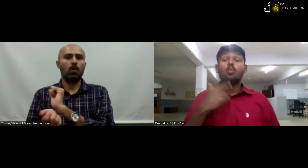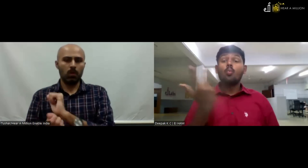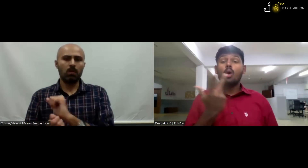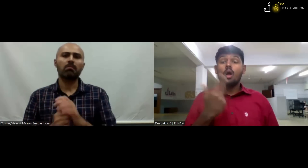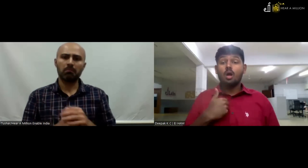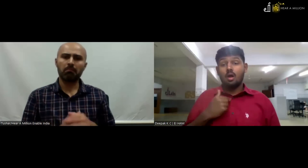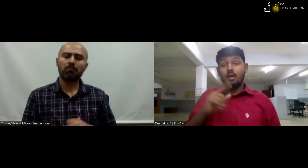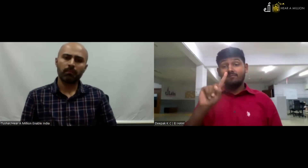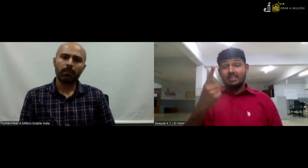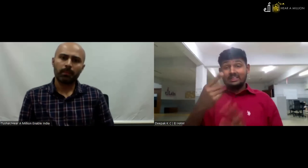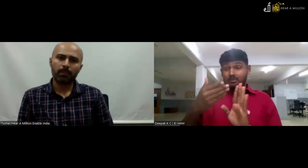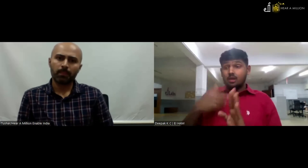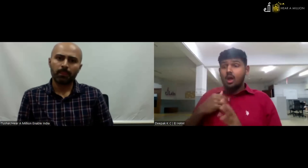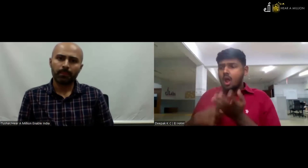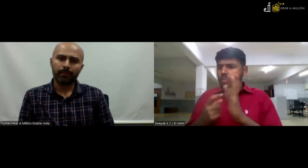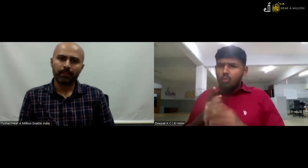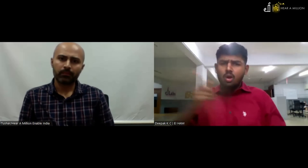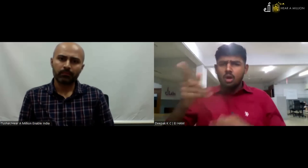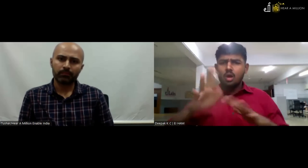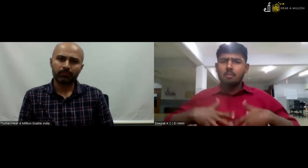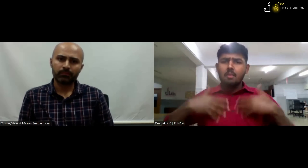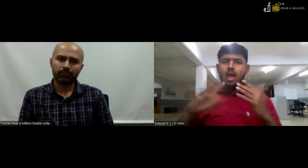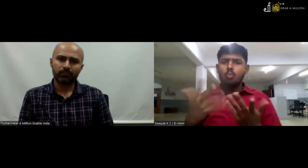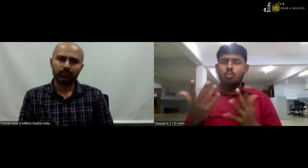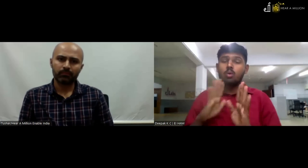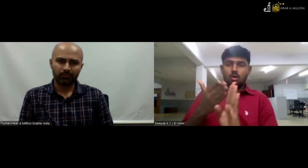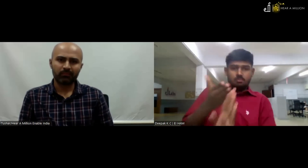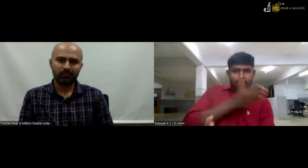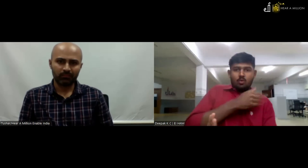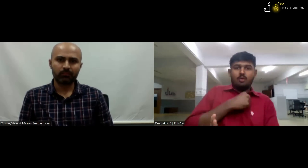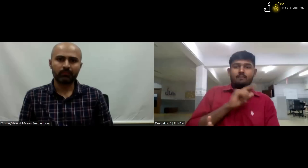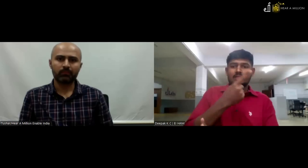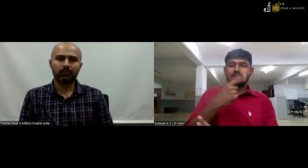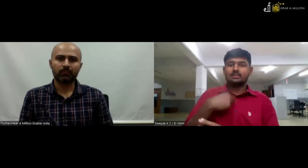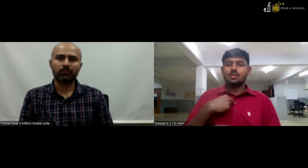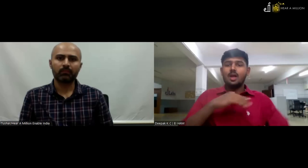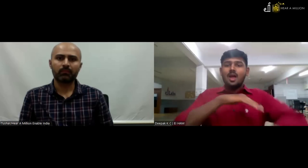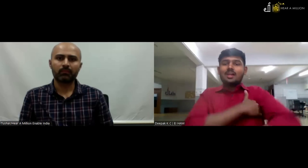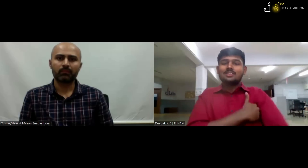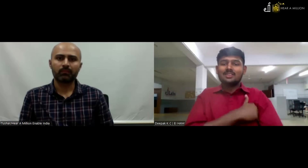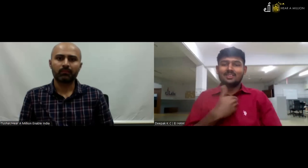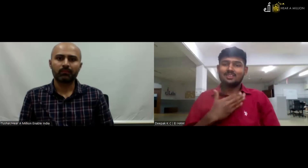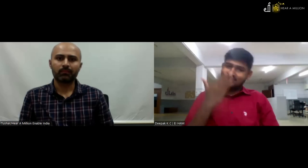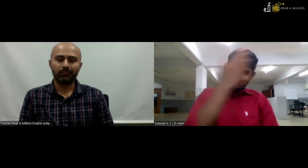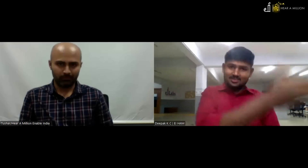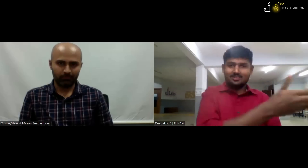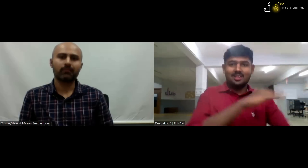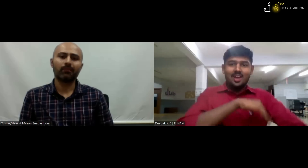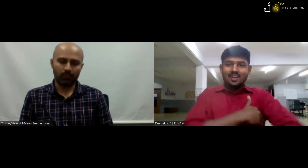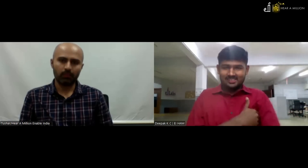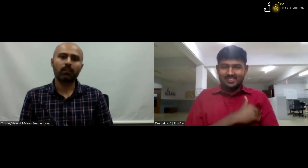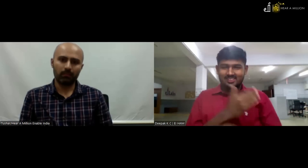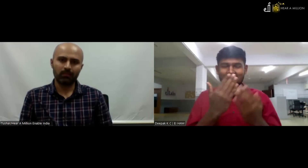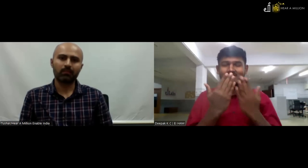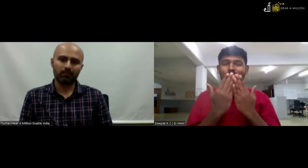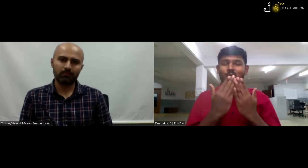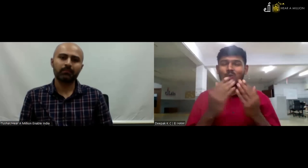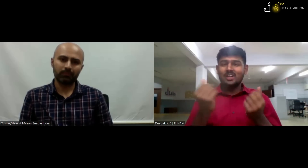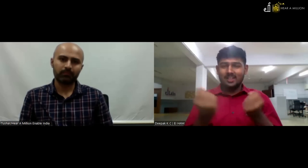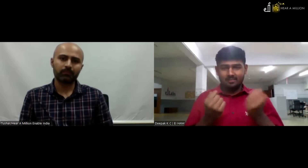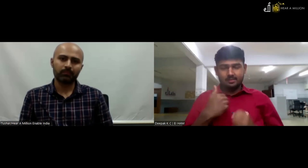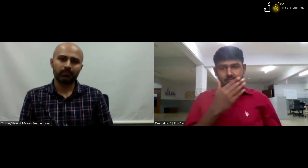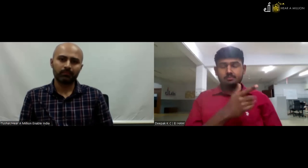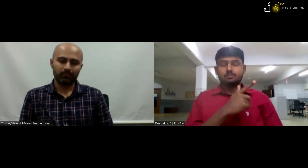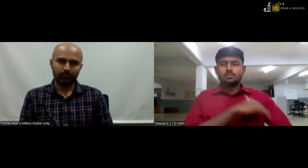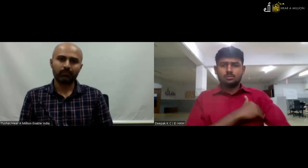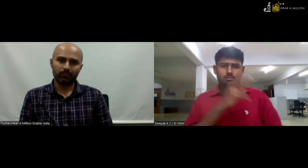only selecting me. I was their problem. So this is talking about the RTO office, right? Yes, this is the RTO. So before going to the